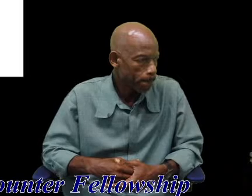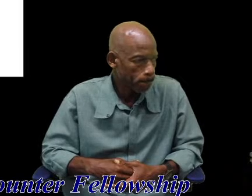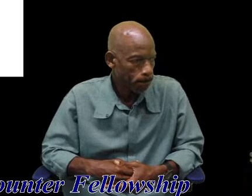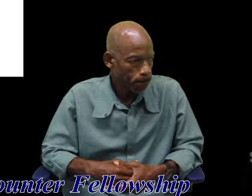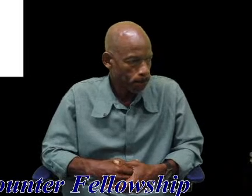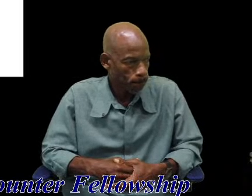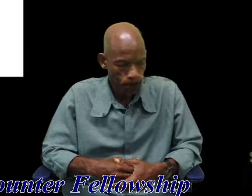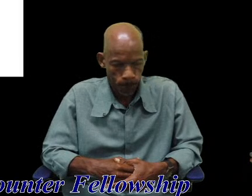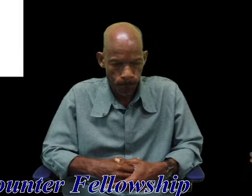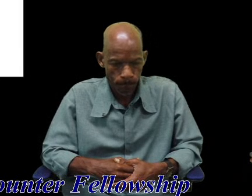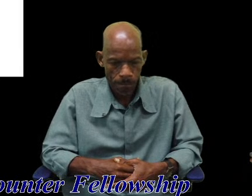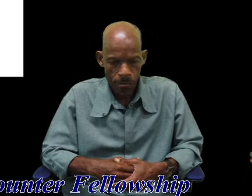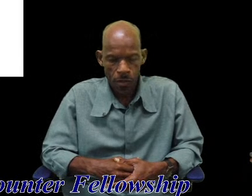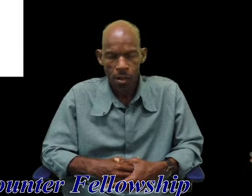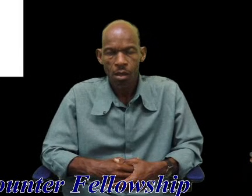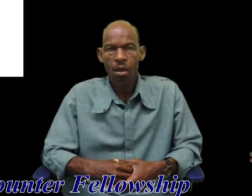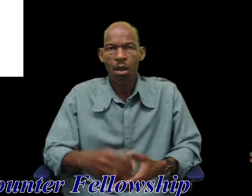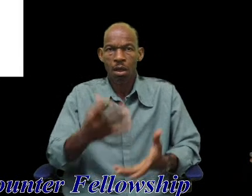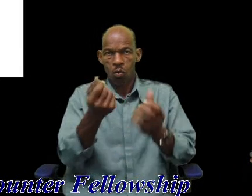the apostrophe.